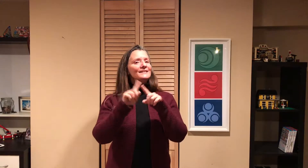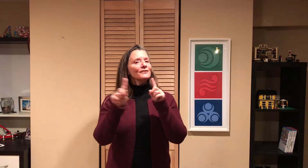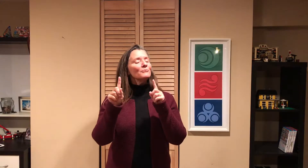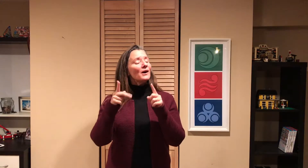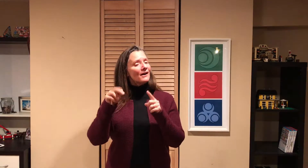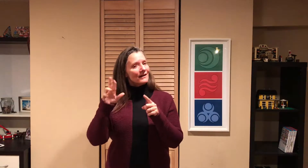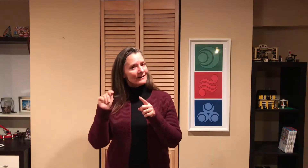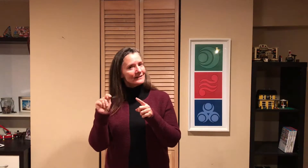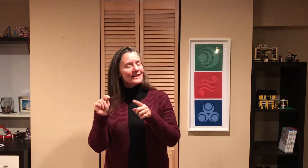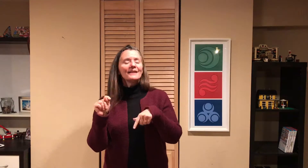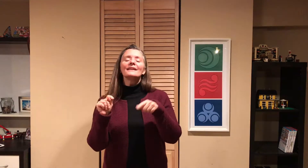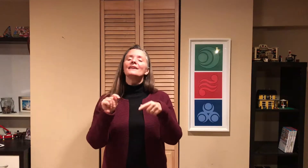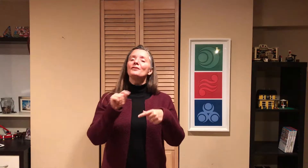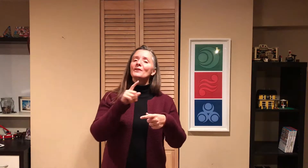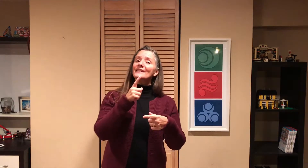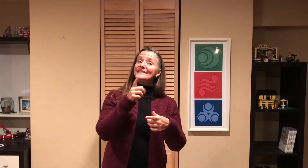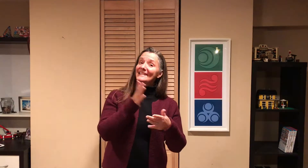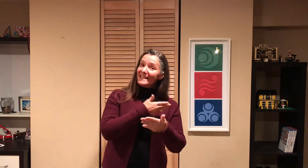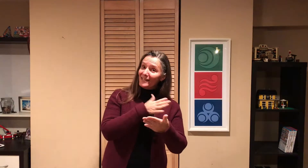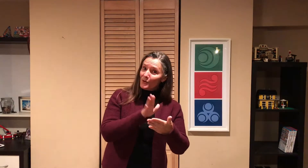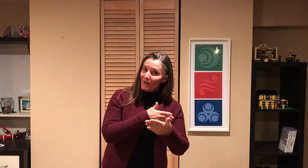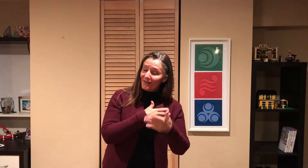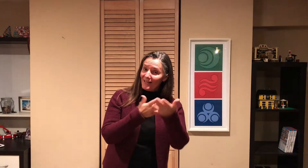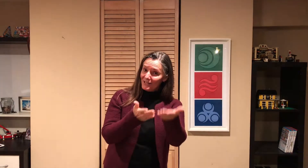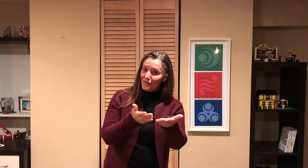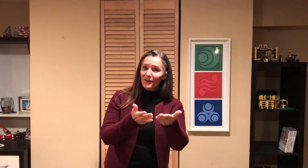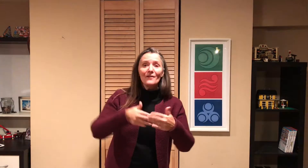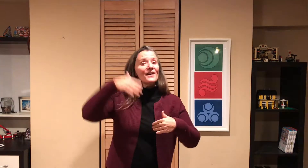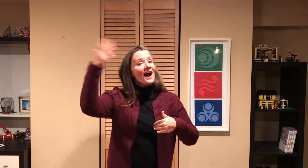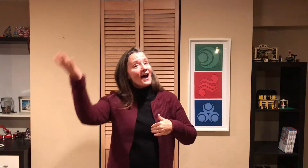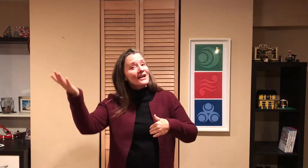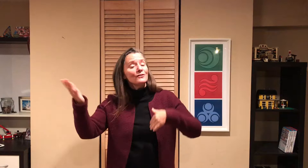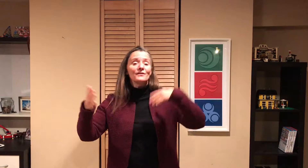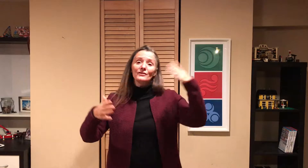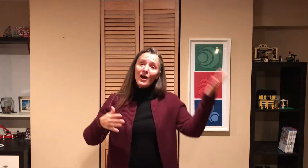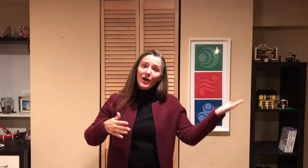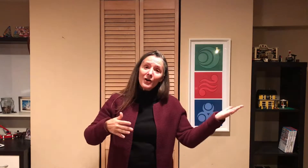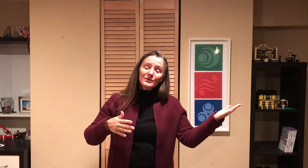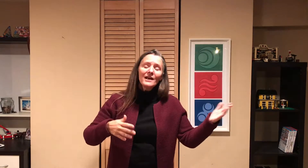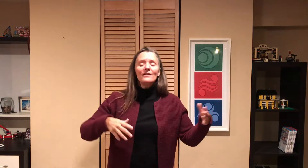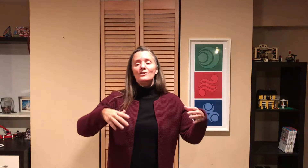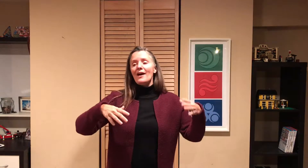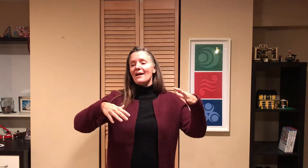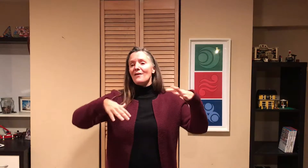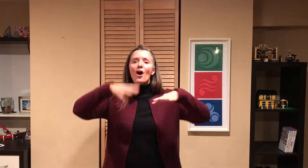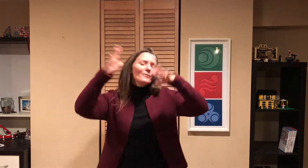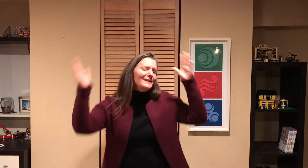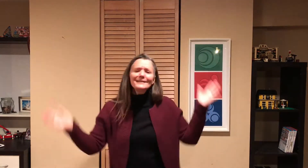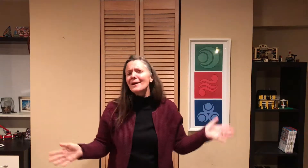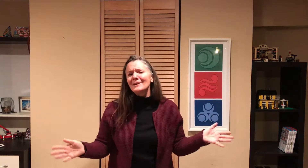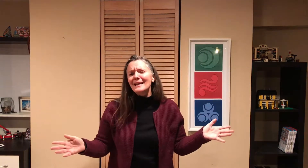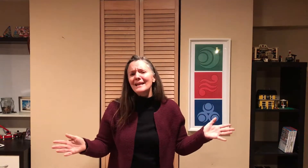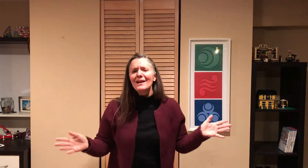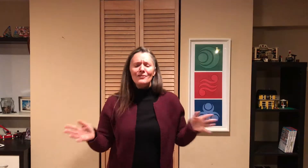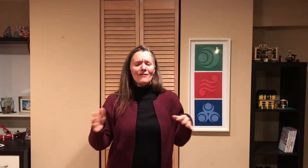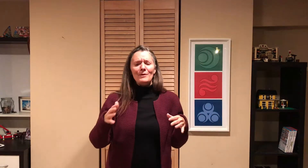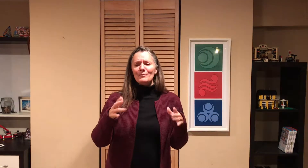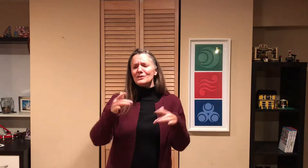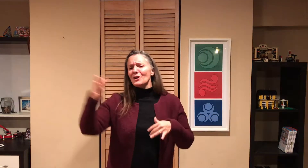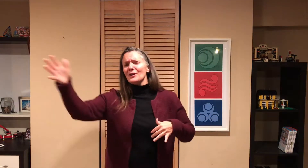different parts. Like if you're in a singing choir like you are, you have the highs, you have the lows, you have harmonies coming in, you have people starting